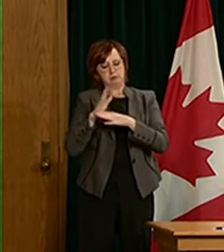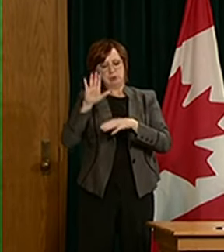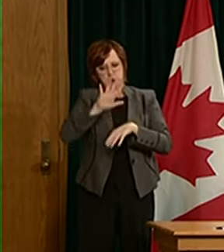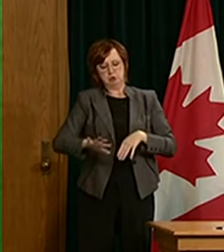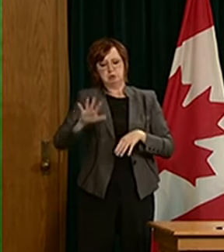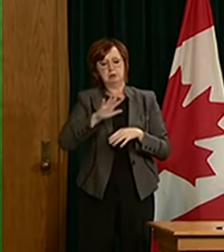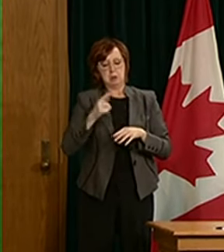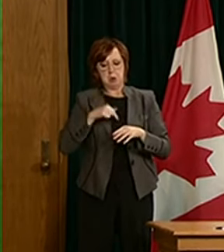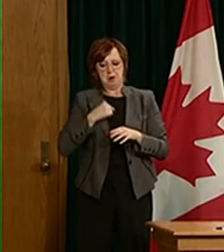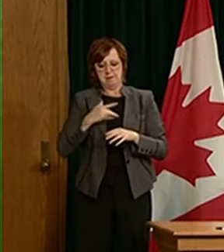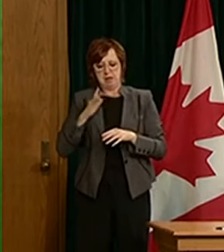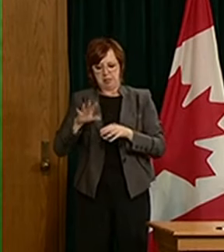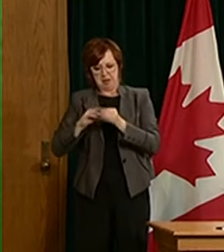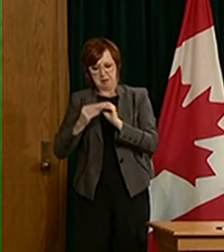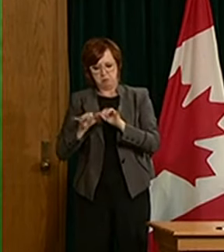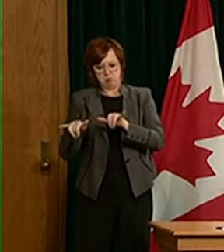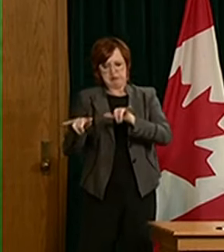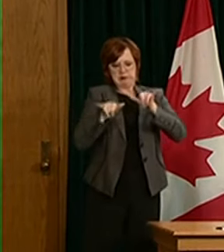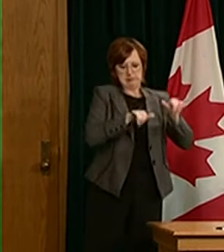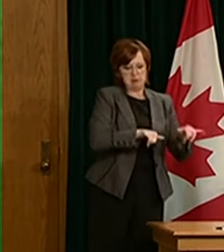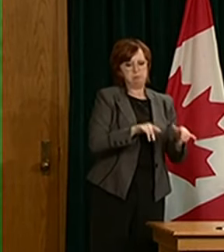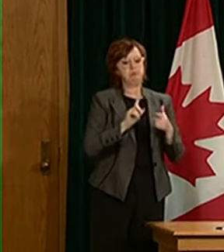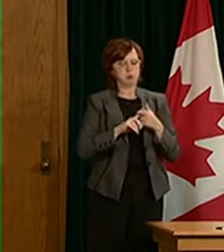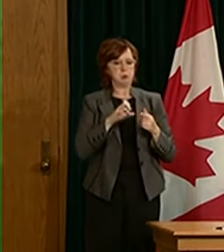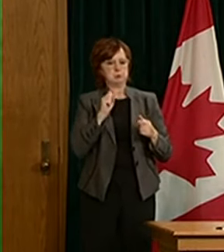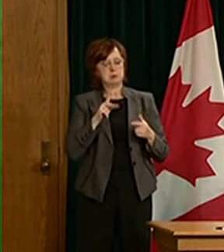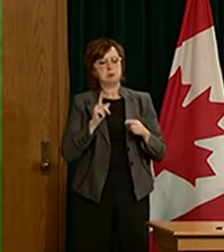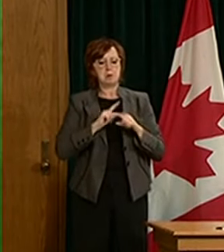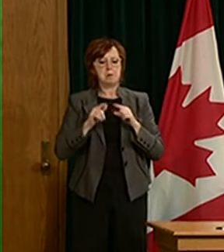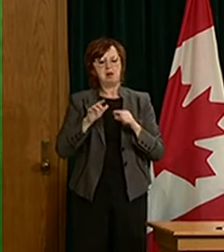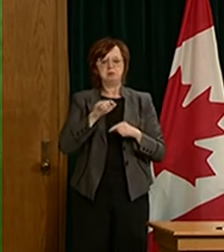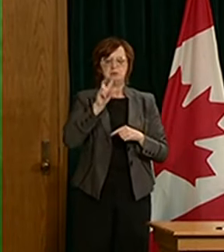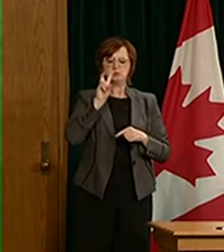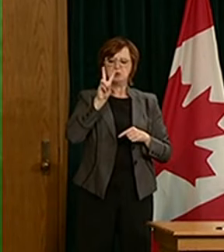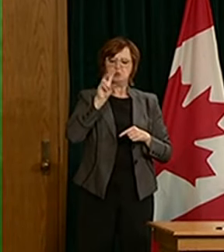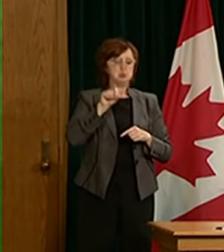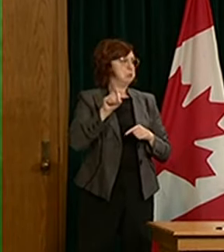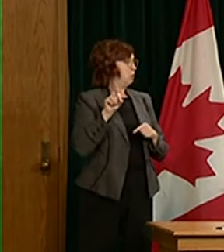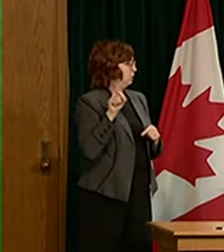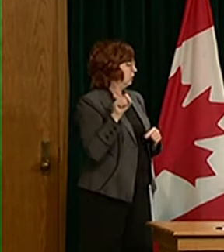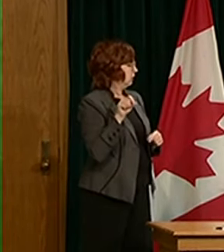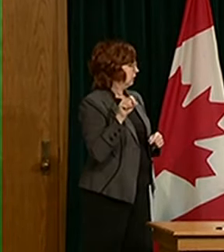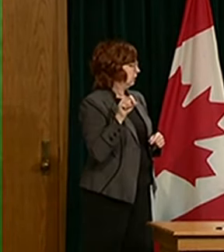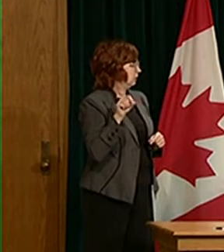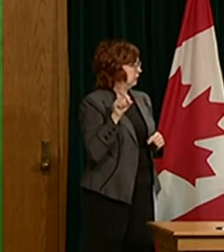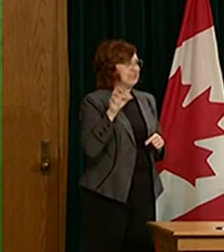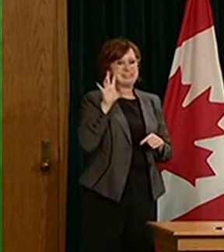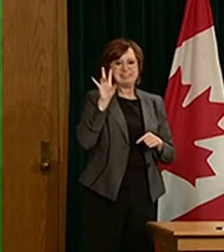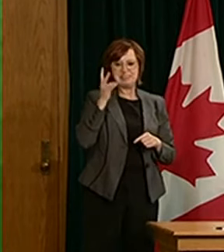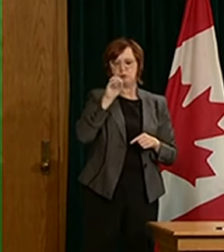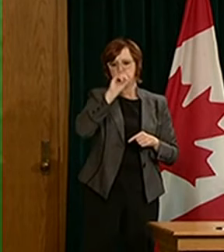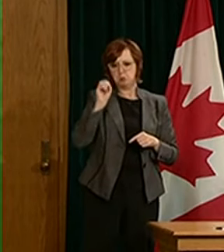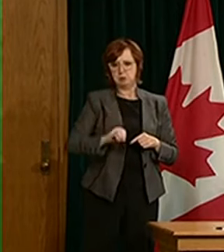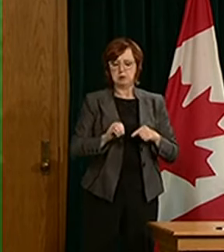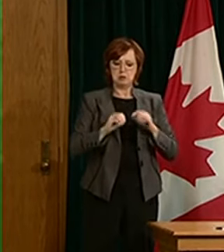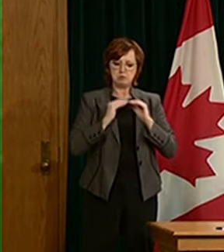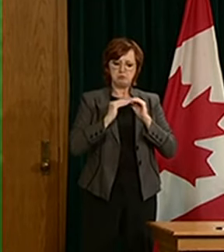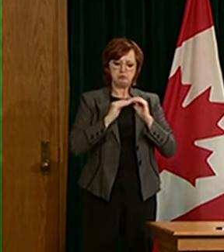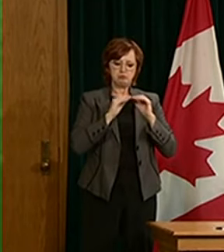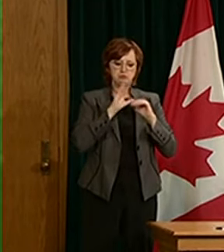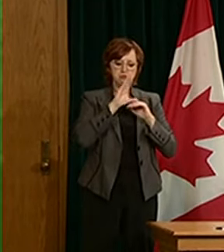in Saskatchewan. So again, the modeling assumptions that we've included in the model are that we are continuing with our current levels of